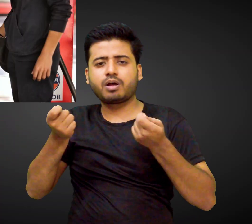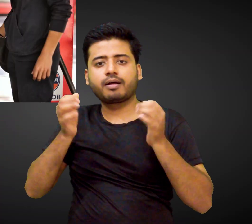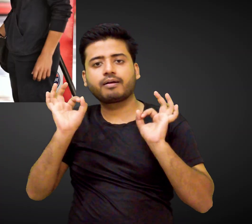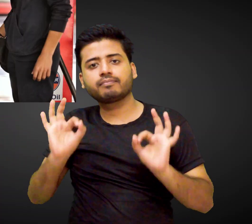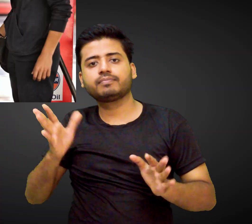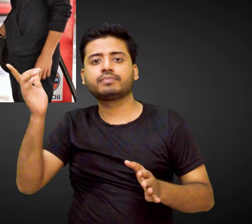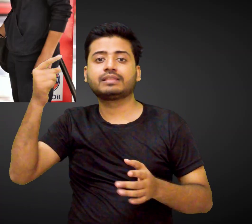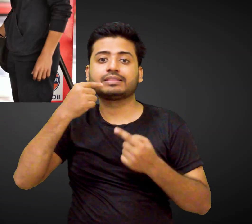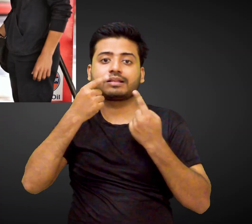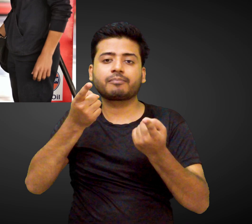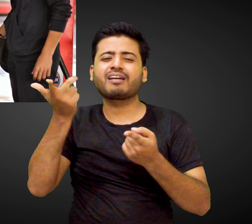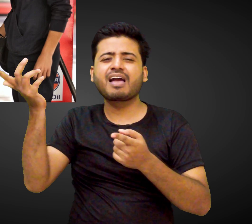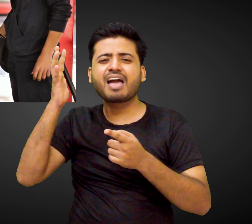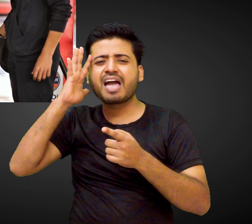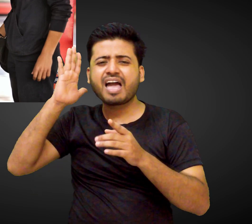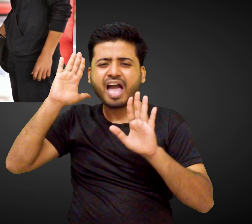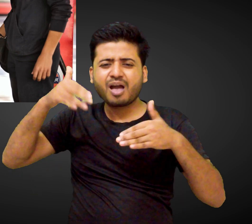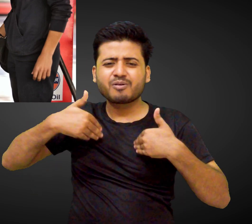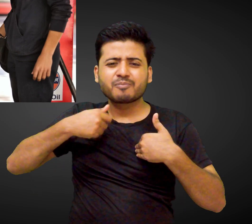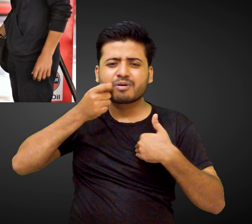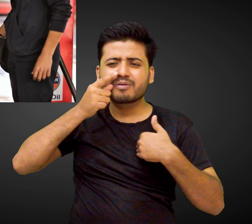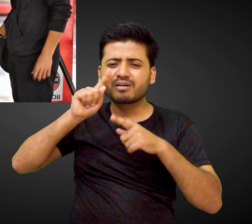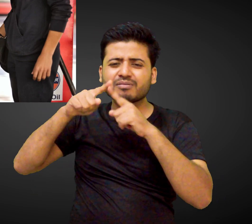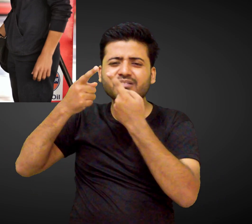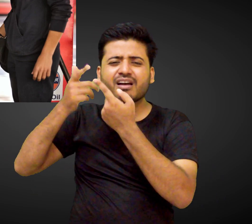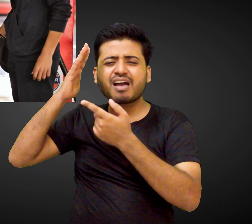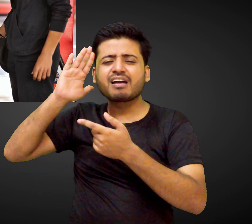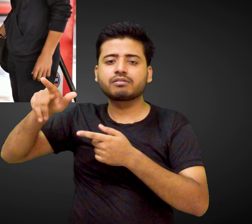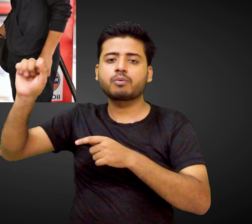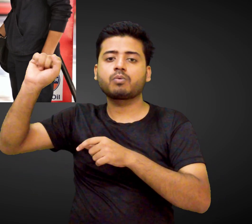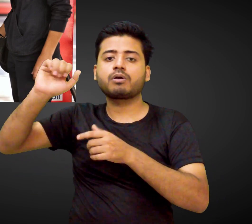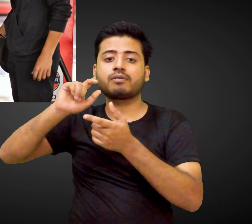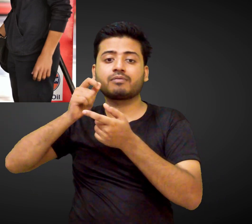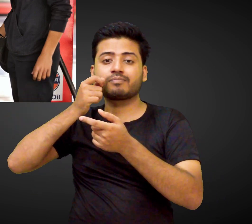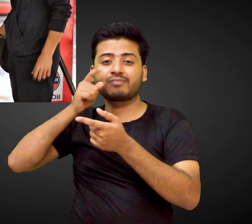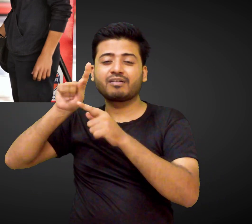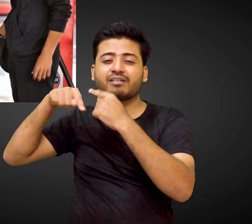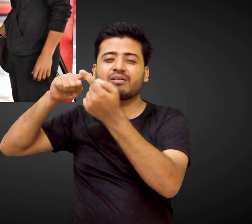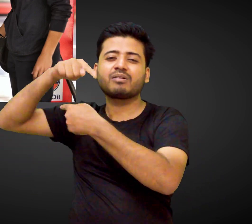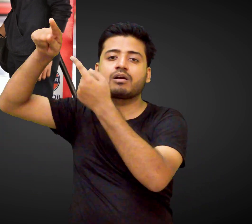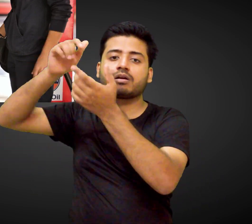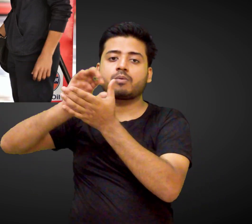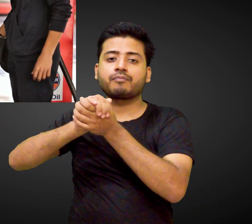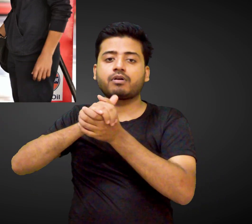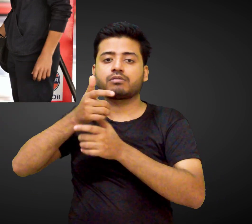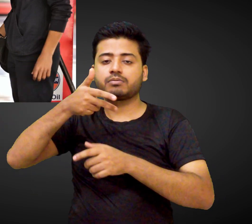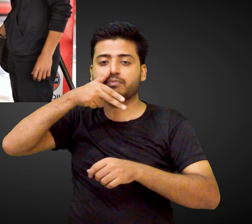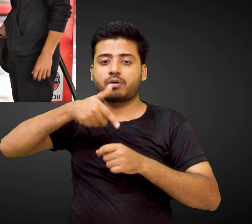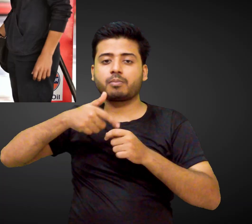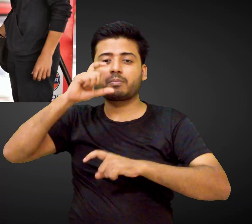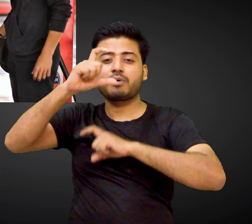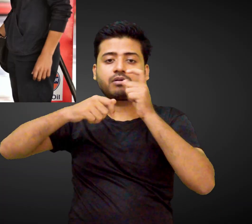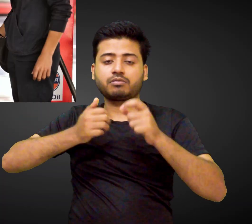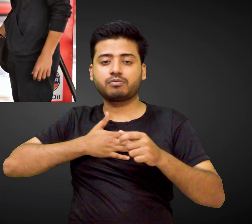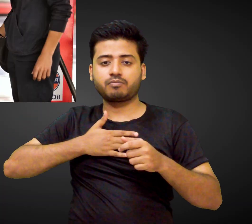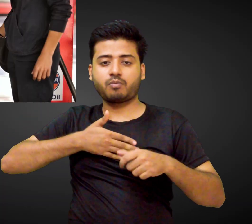demand, etc. affect petrol prices as well. Gross refining margins and dealer commissions are also factored in